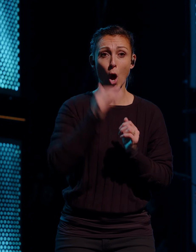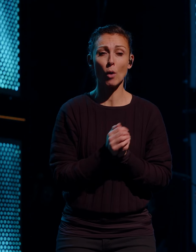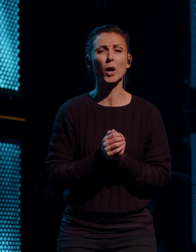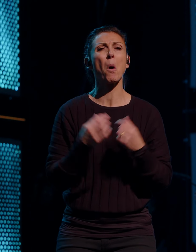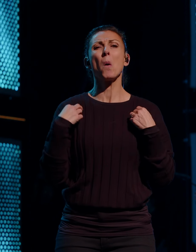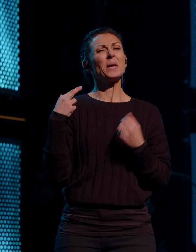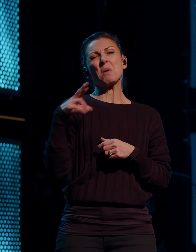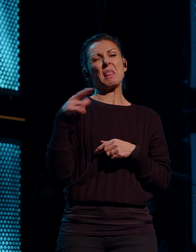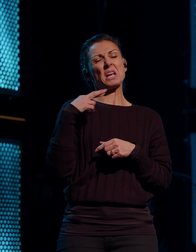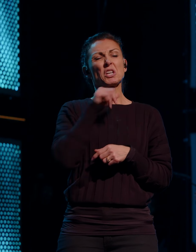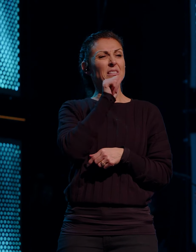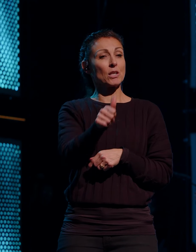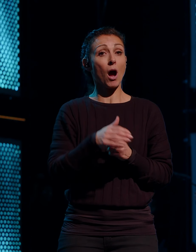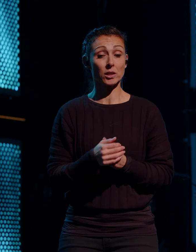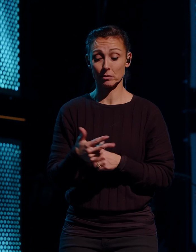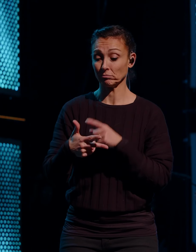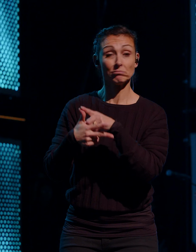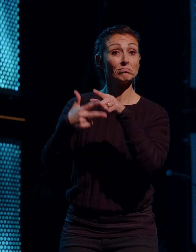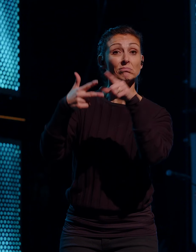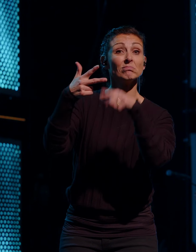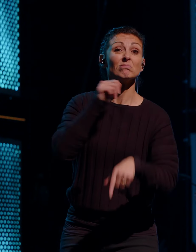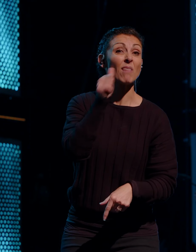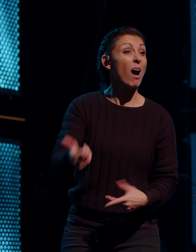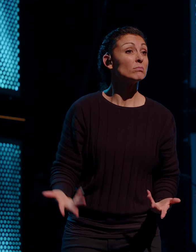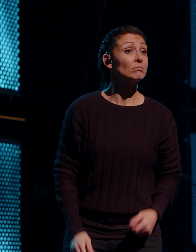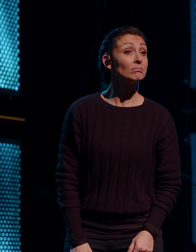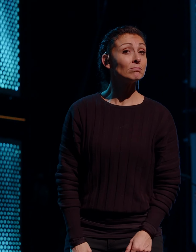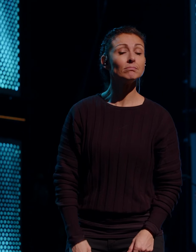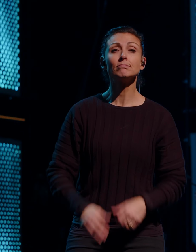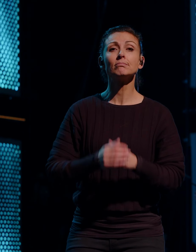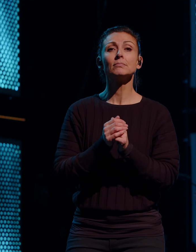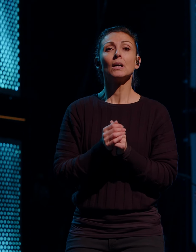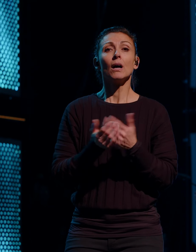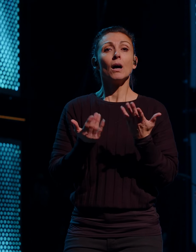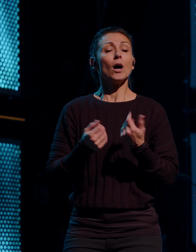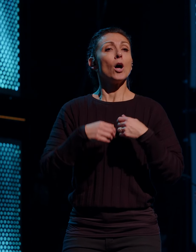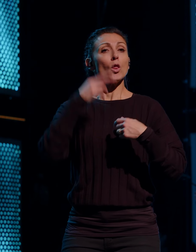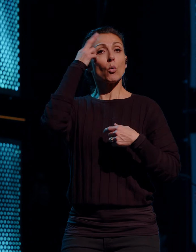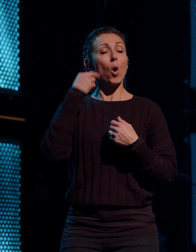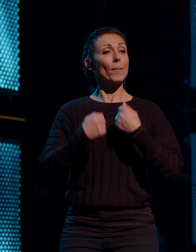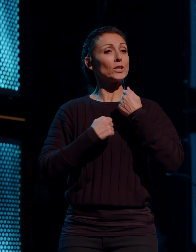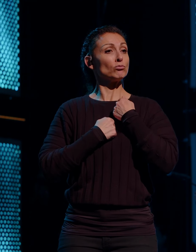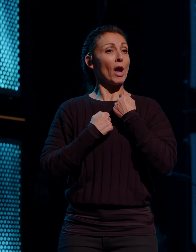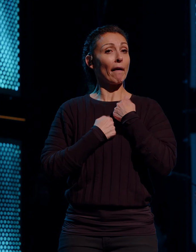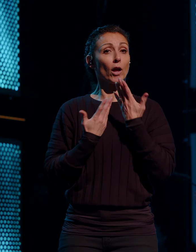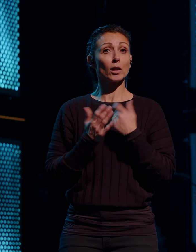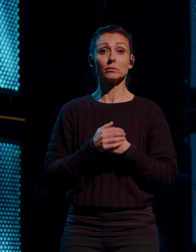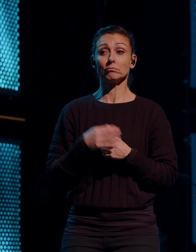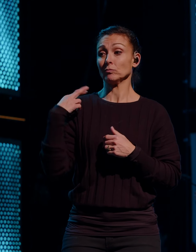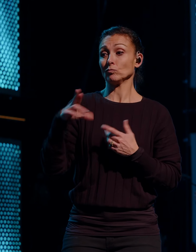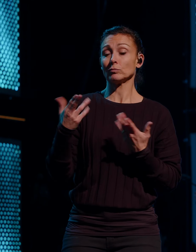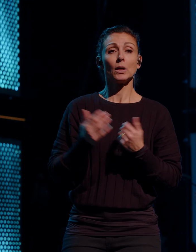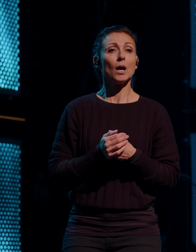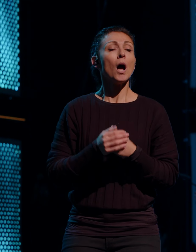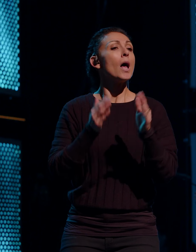of person who's going to give my life to God. There is no type. God goes after all types.